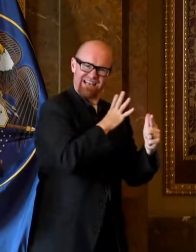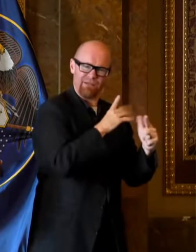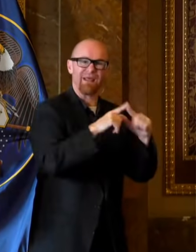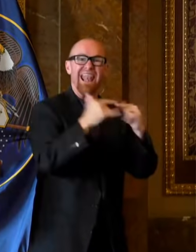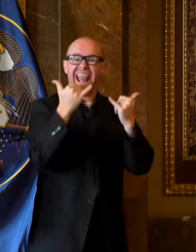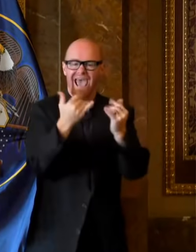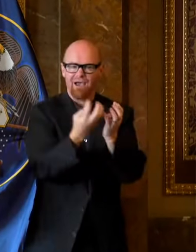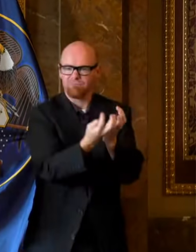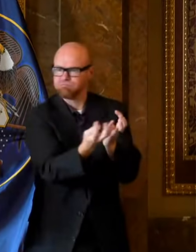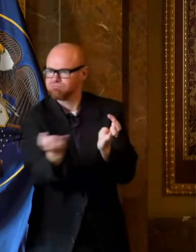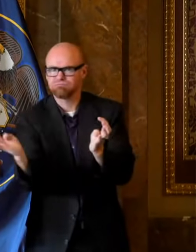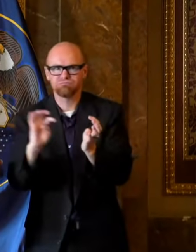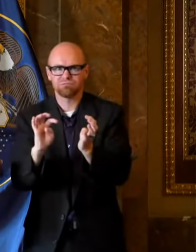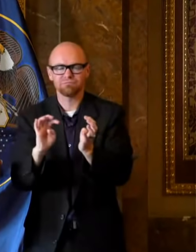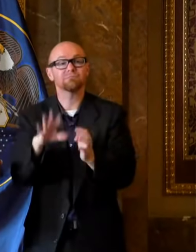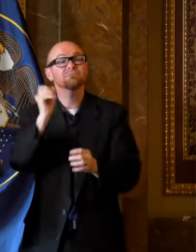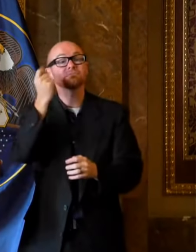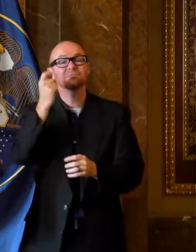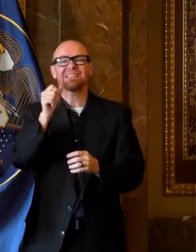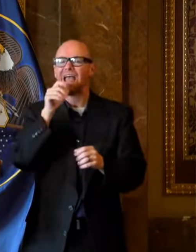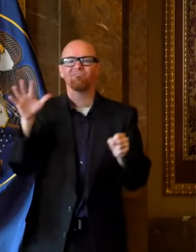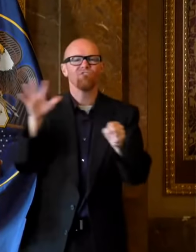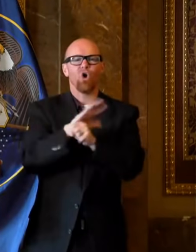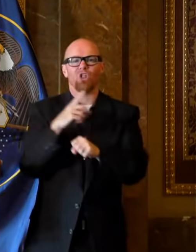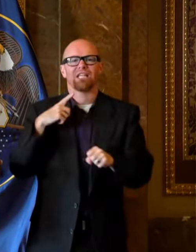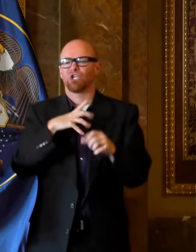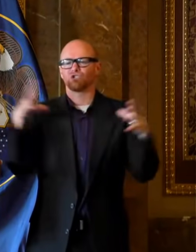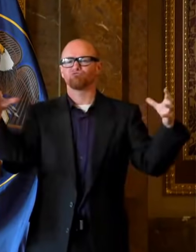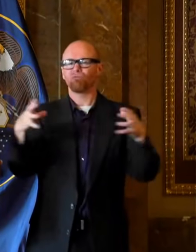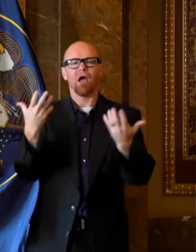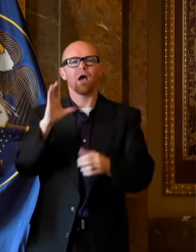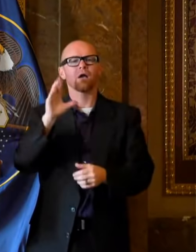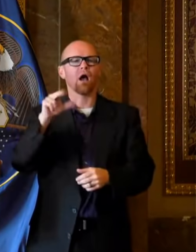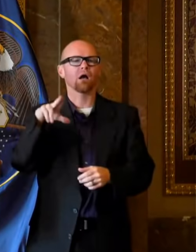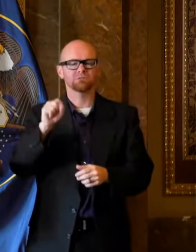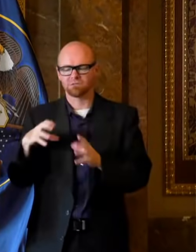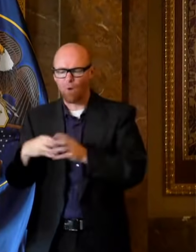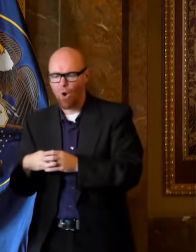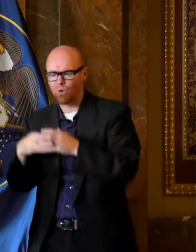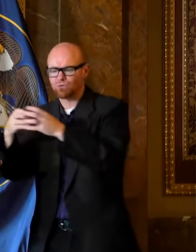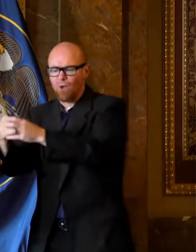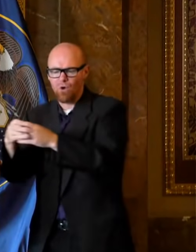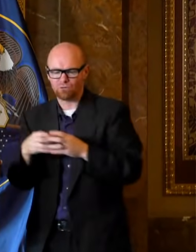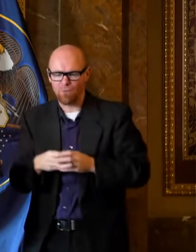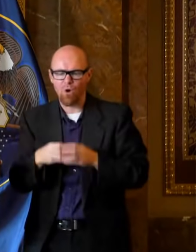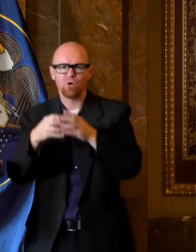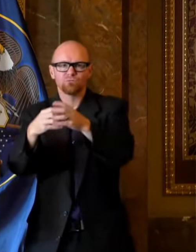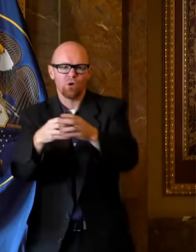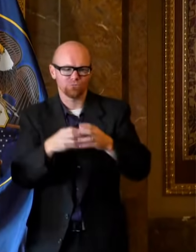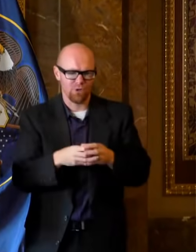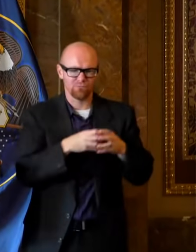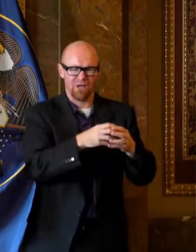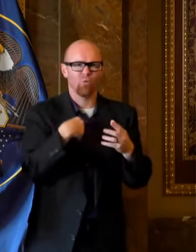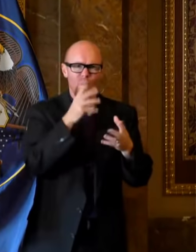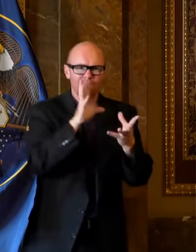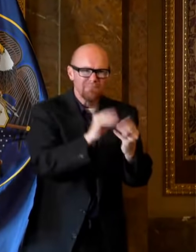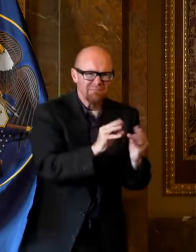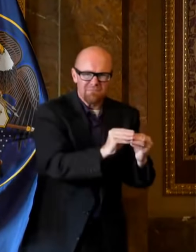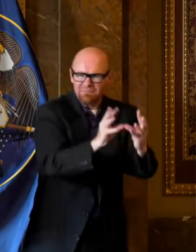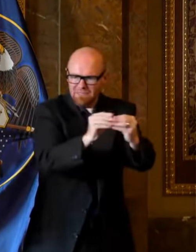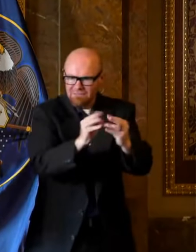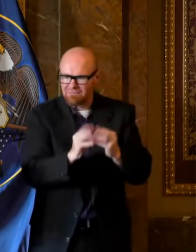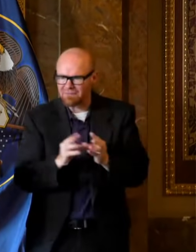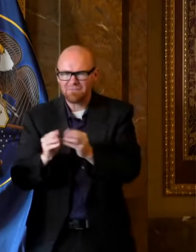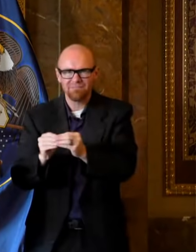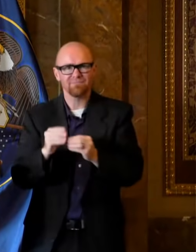to be in caucuses because they're not in session, but at least they can start to have these conversations, understanding the data from when